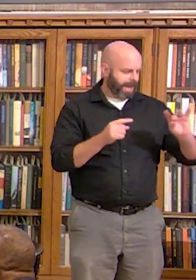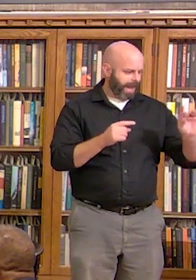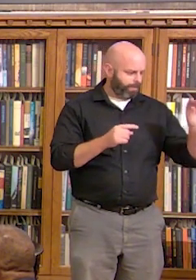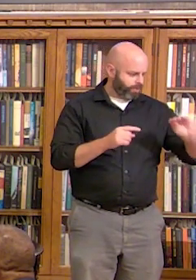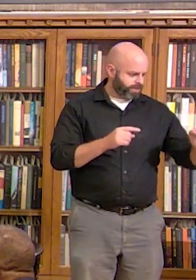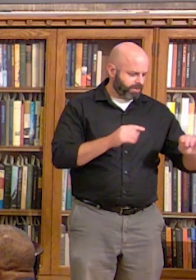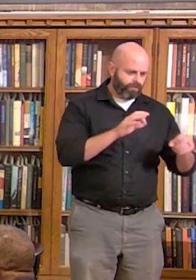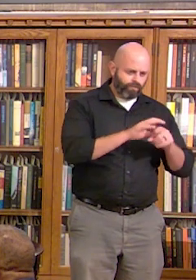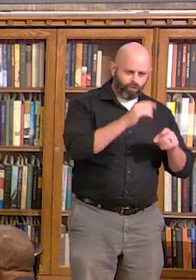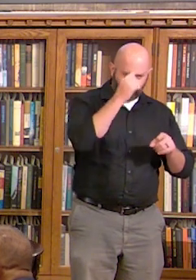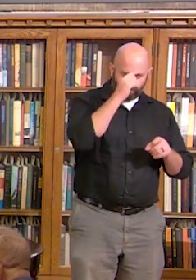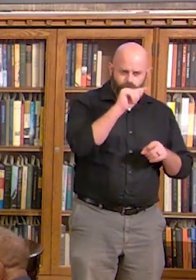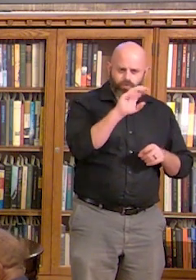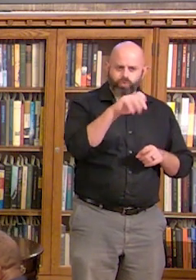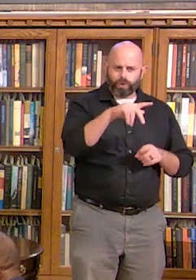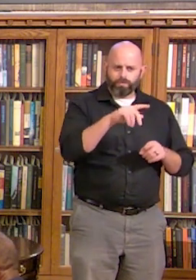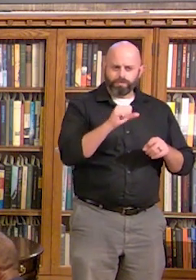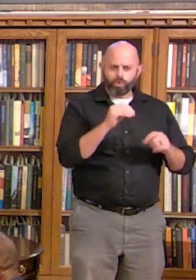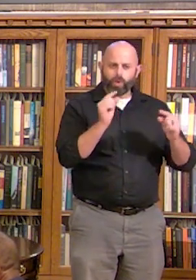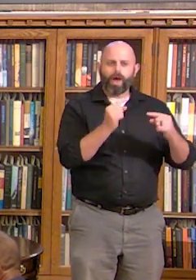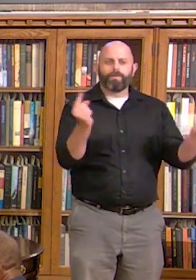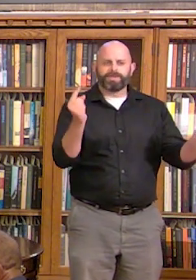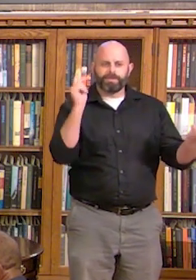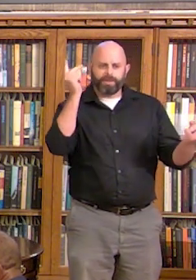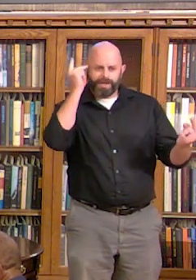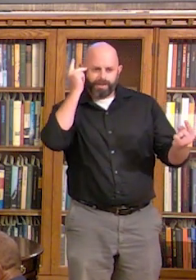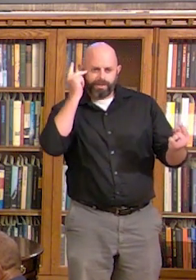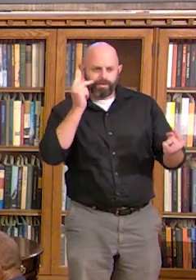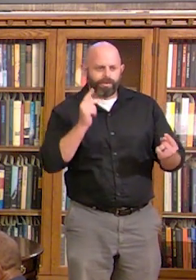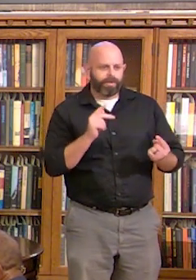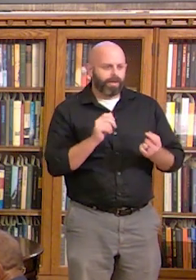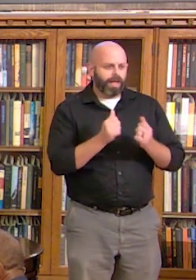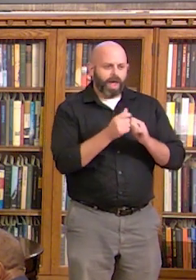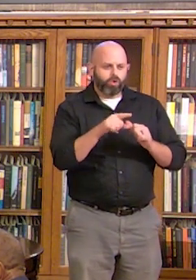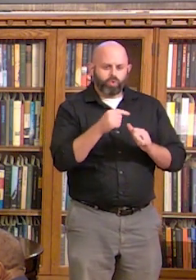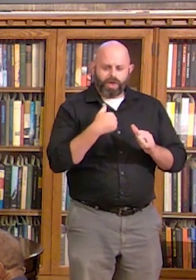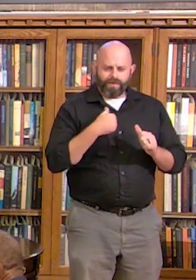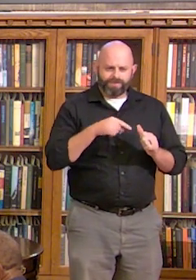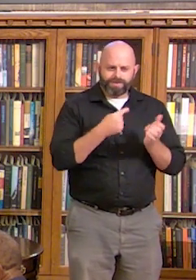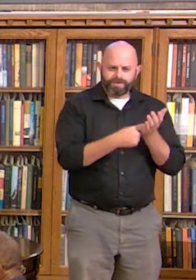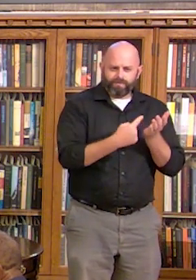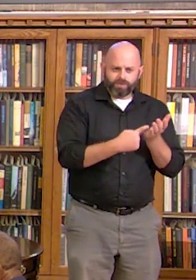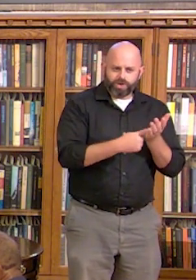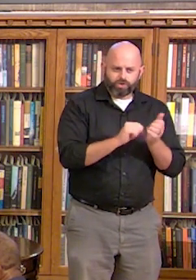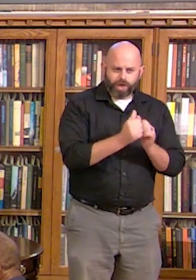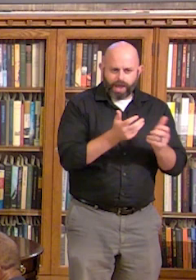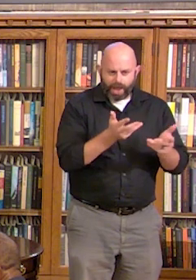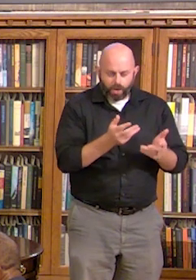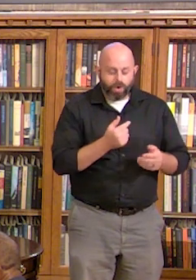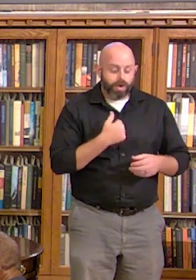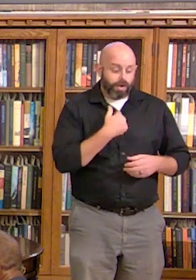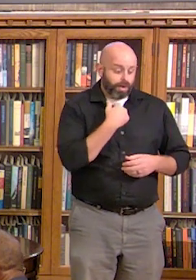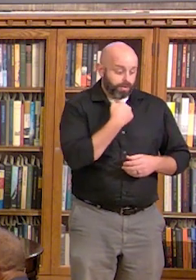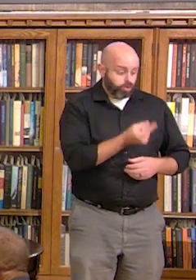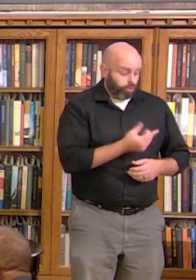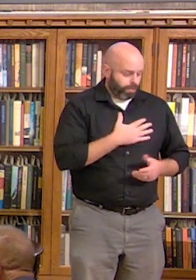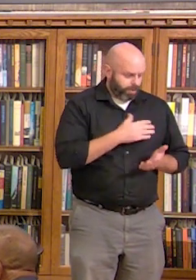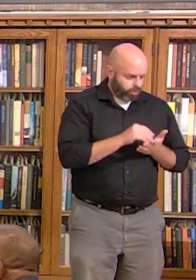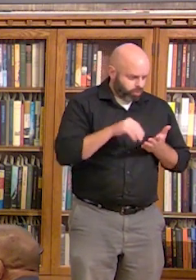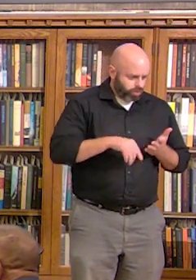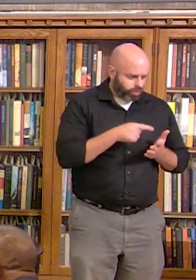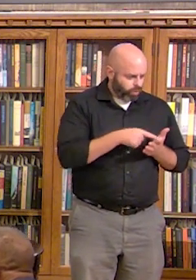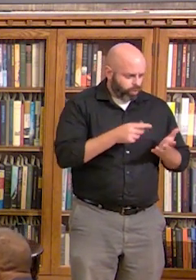politically you get the idea right how do you have this conversation right so I said to my students what do you want